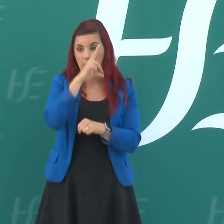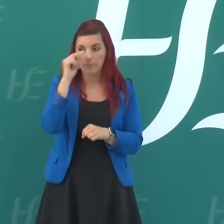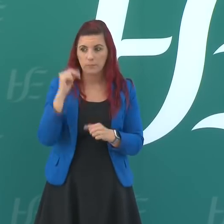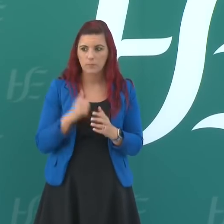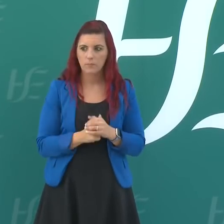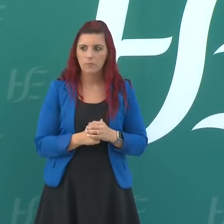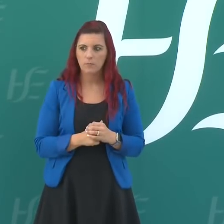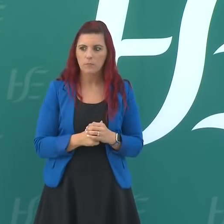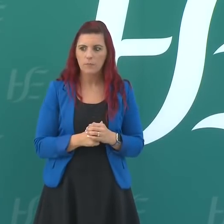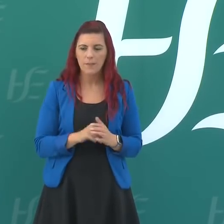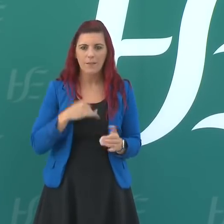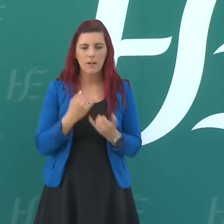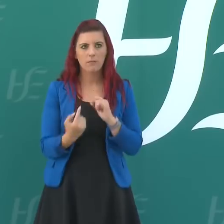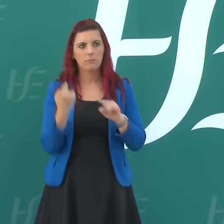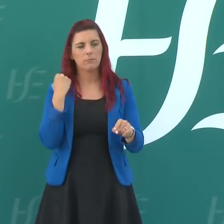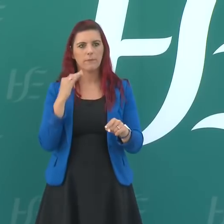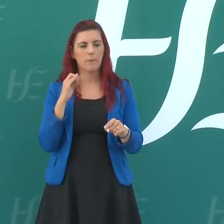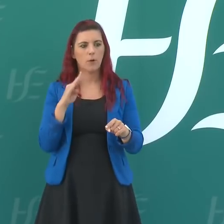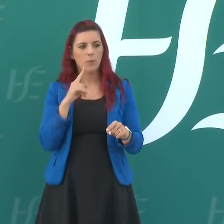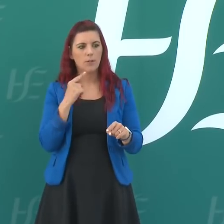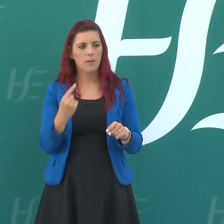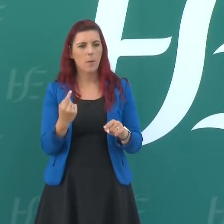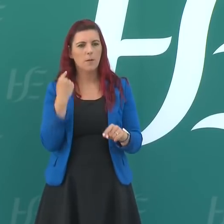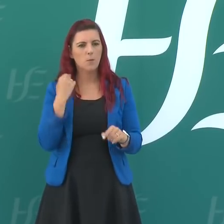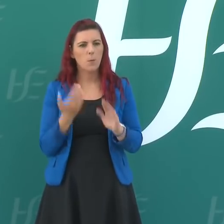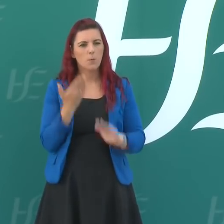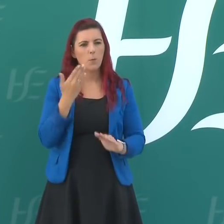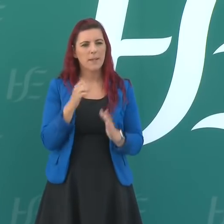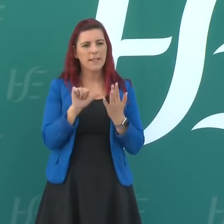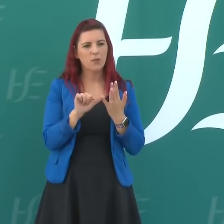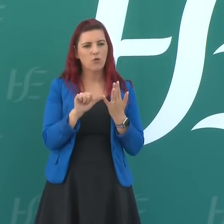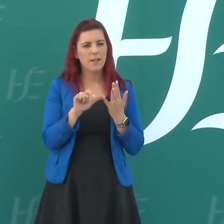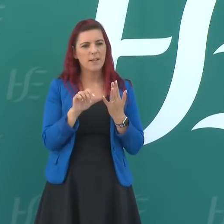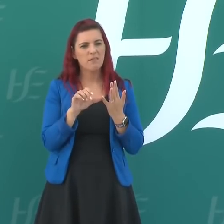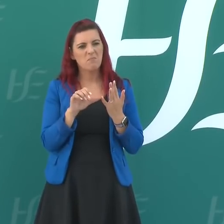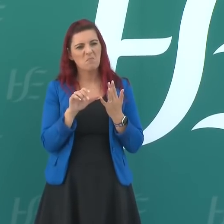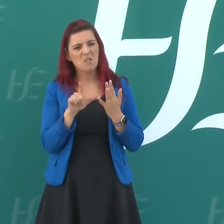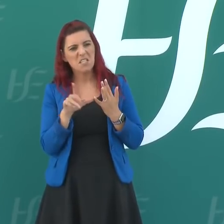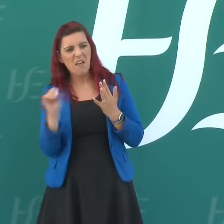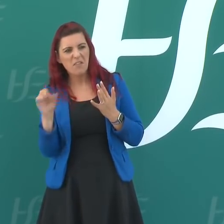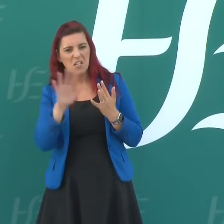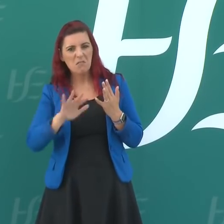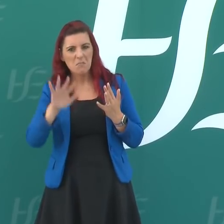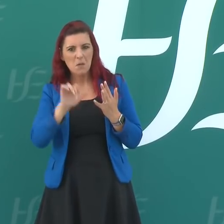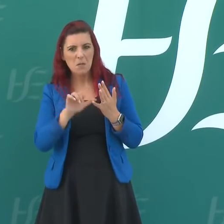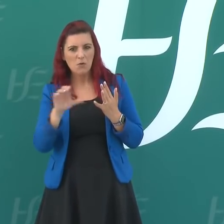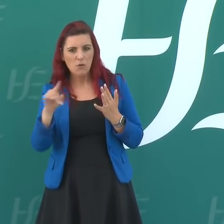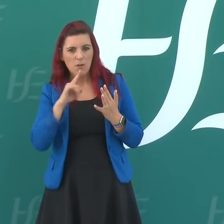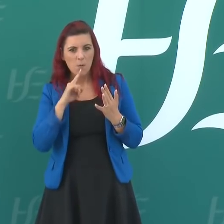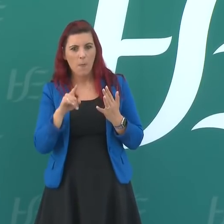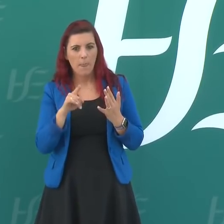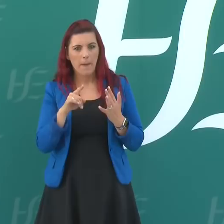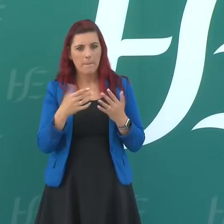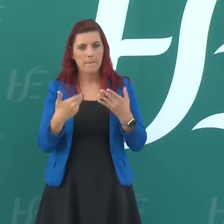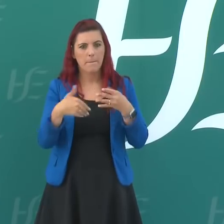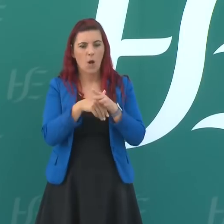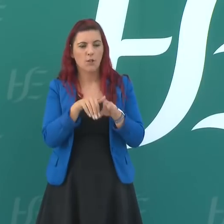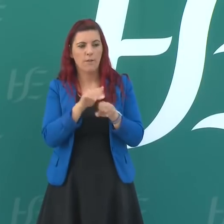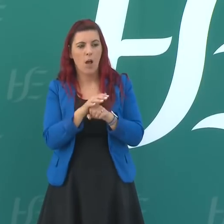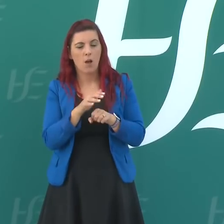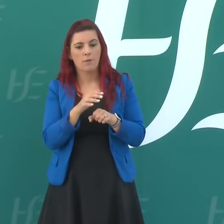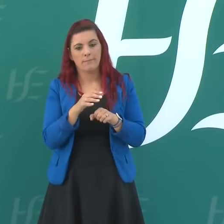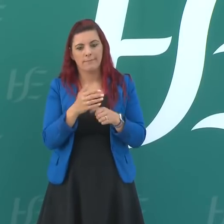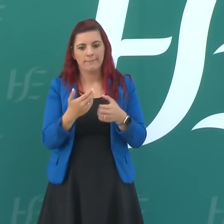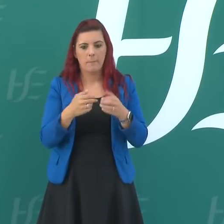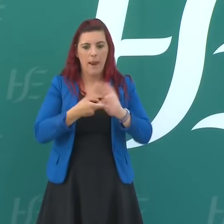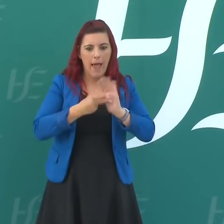like a long time ago now, but back in February we went up to about 670. We were just under the 700. The lowest we went as part of our response to COVID was down to 211.